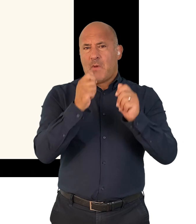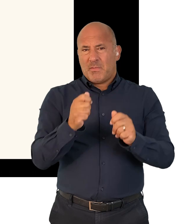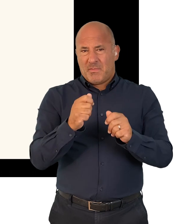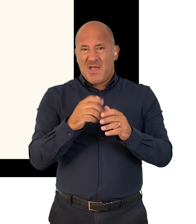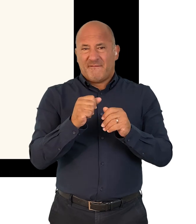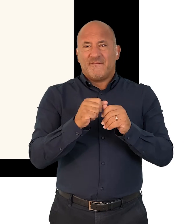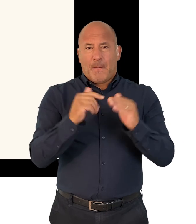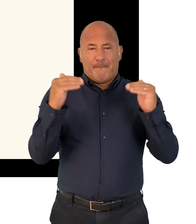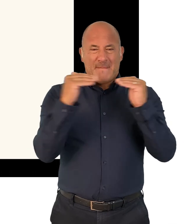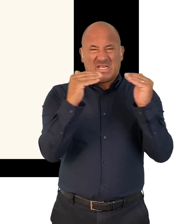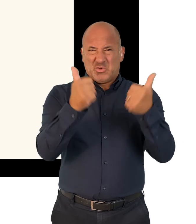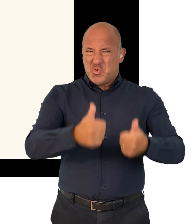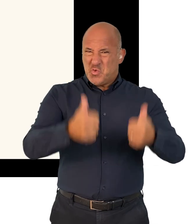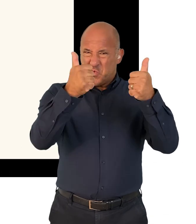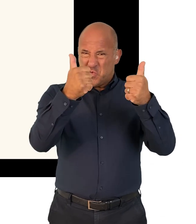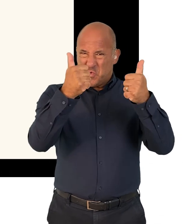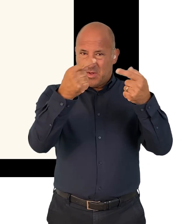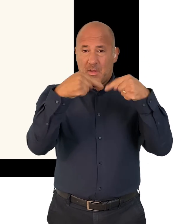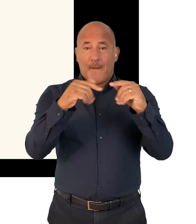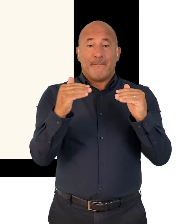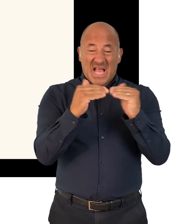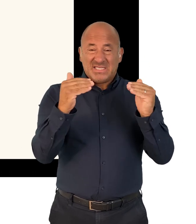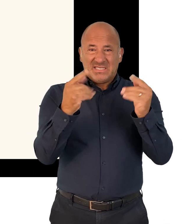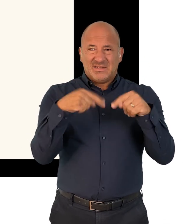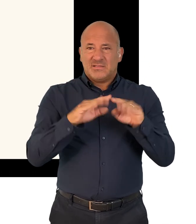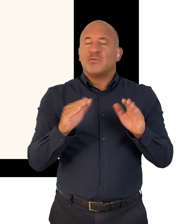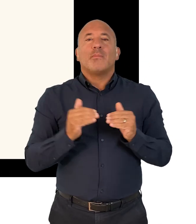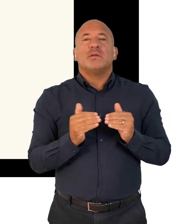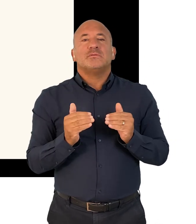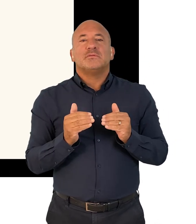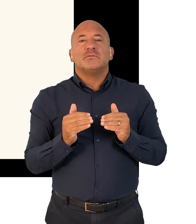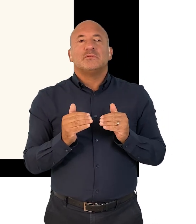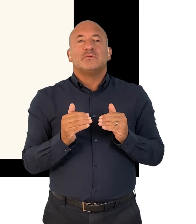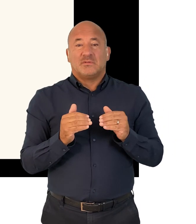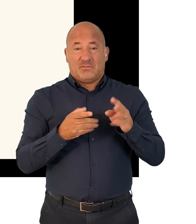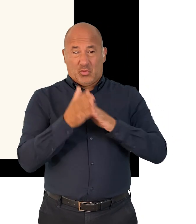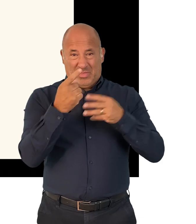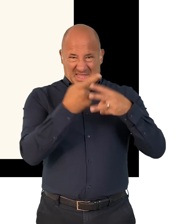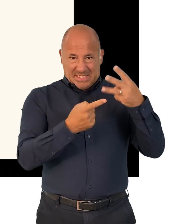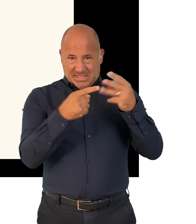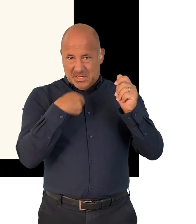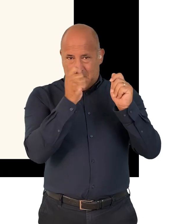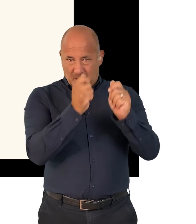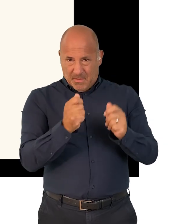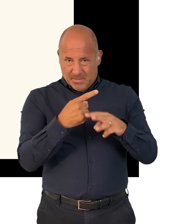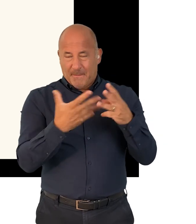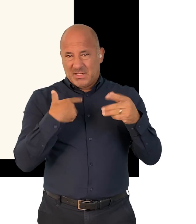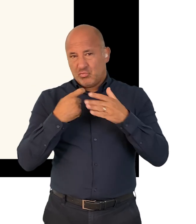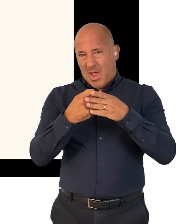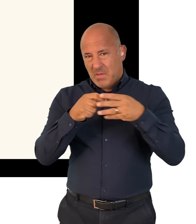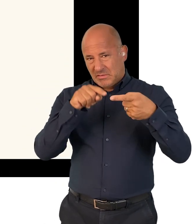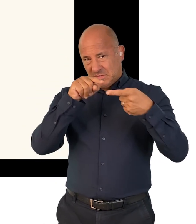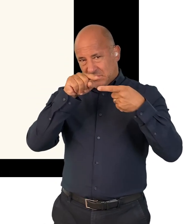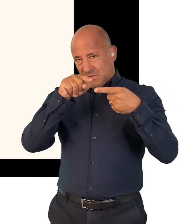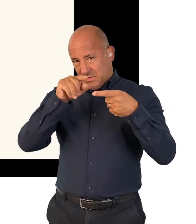fall into met, strong, met, and not met. Based on these ratings, we will recommend whether an